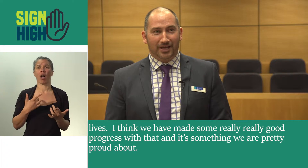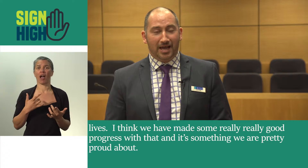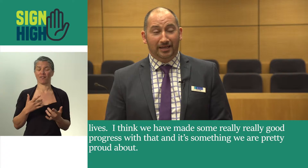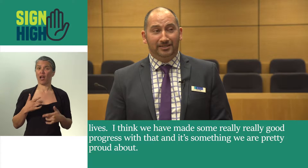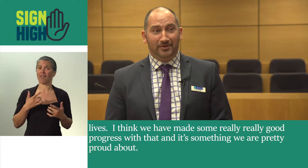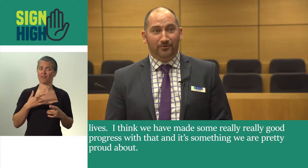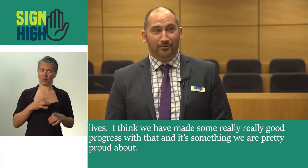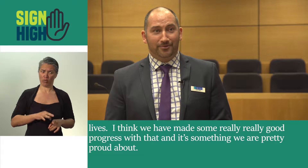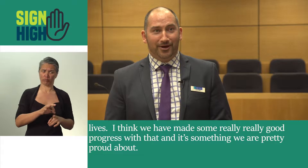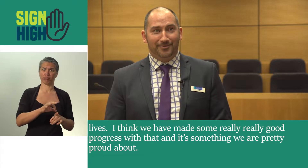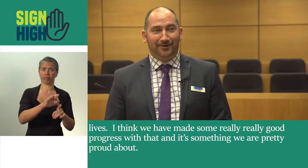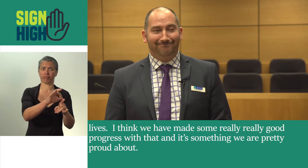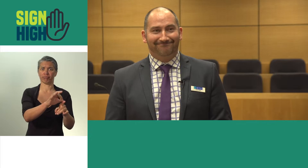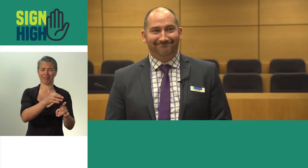that, and it's something that we're pretty proud about.